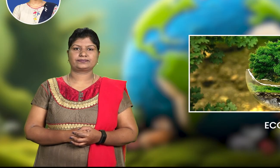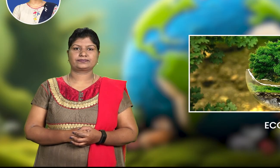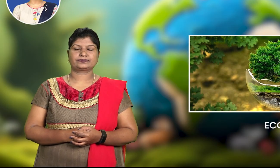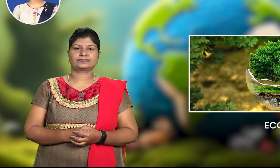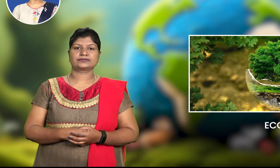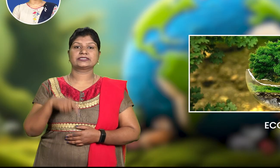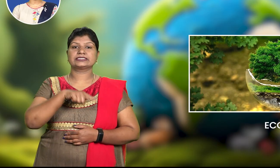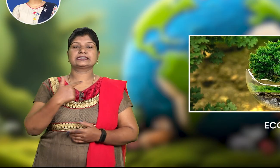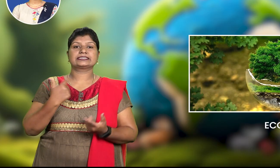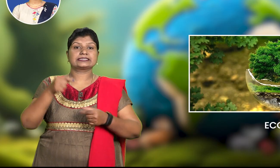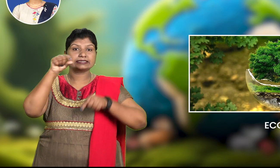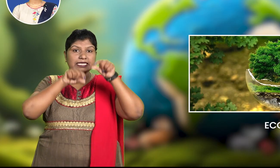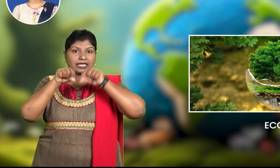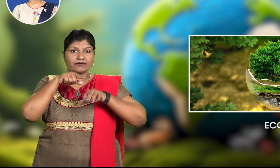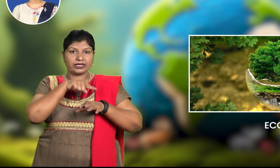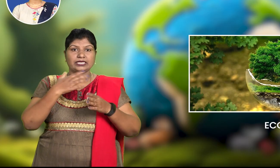The scientific studies